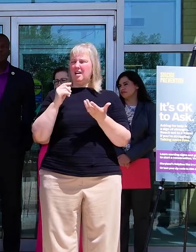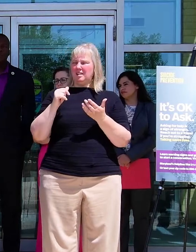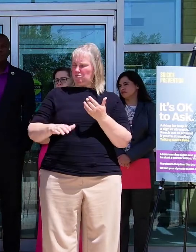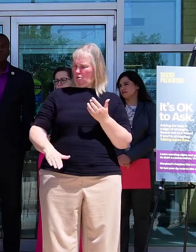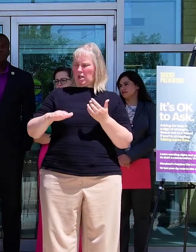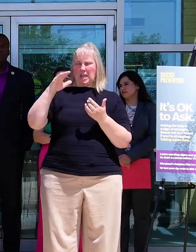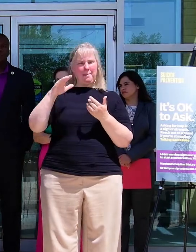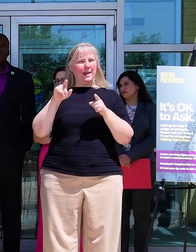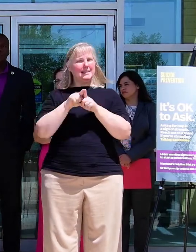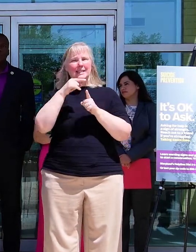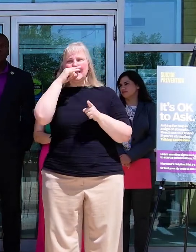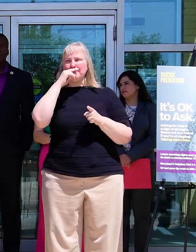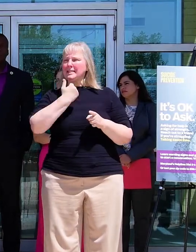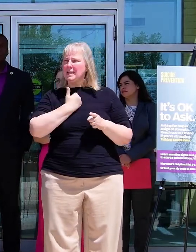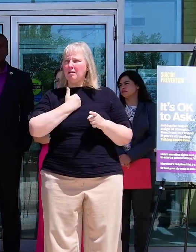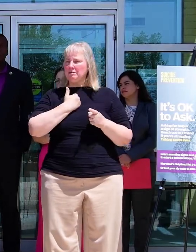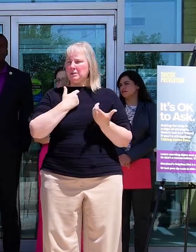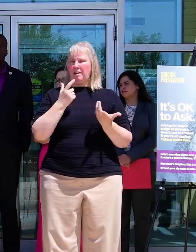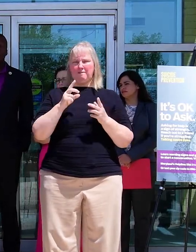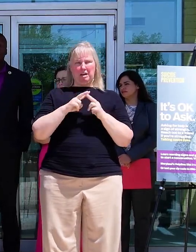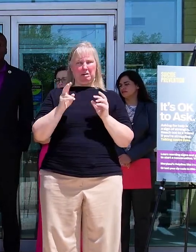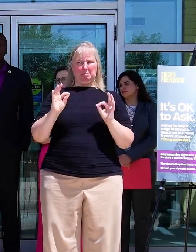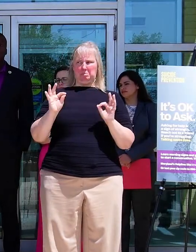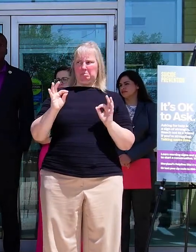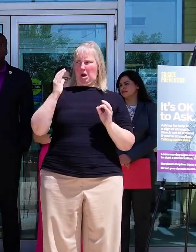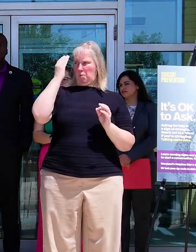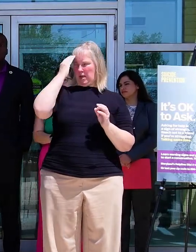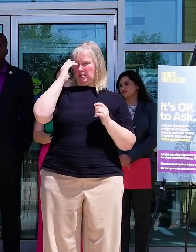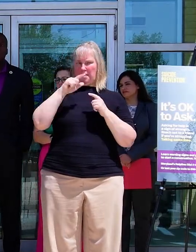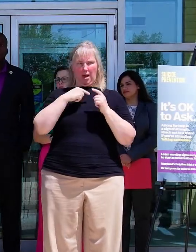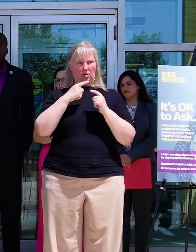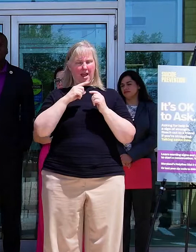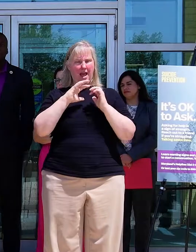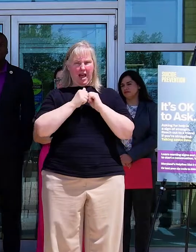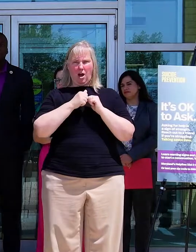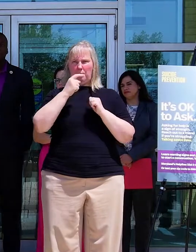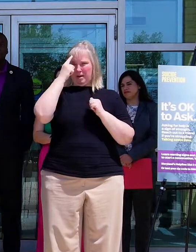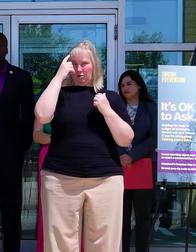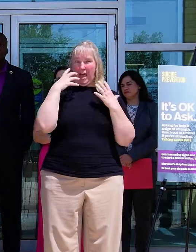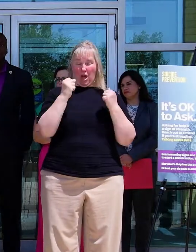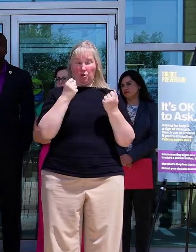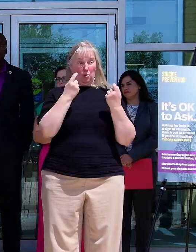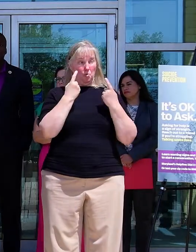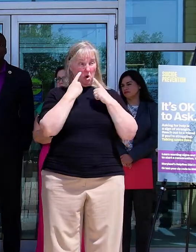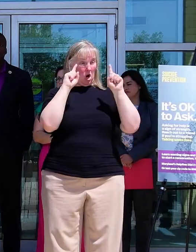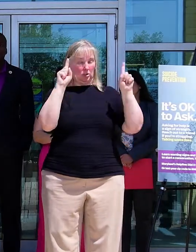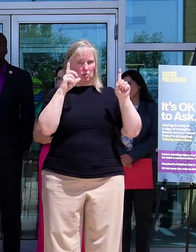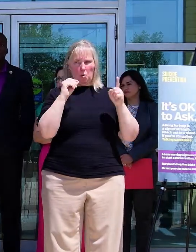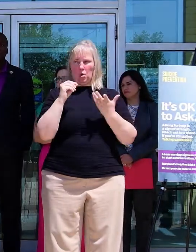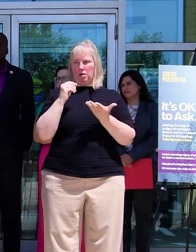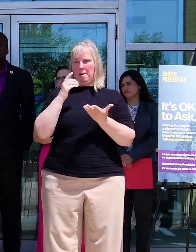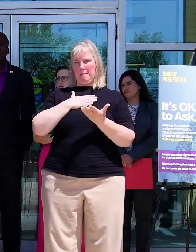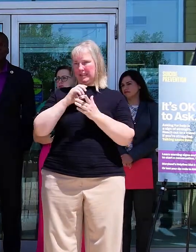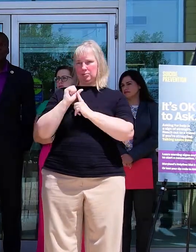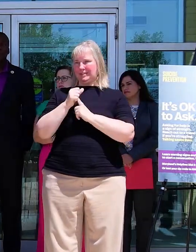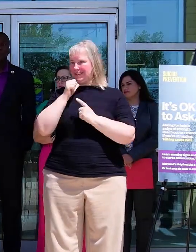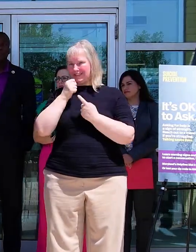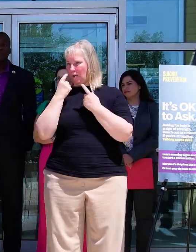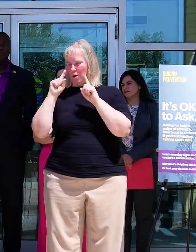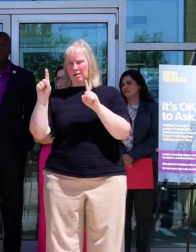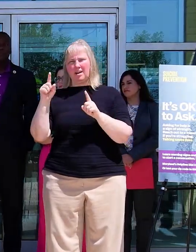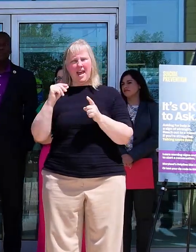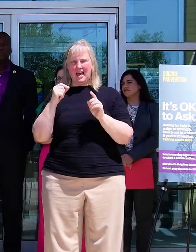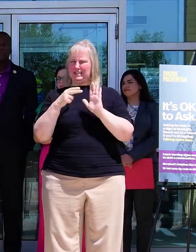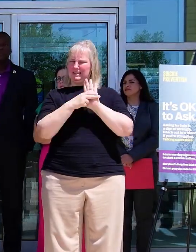awareness of how mental health works, or in my case, doesn't work. And there was still very much the stigma of, if you're